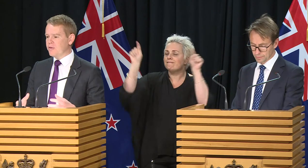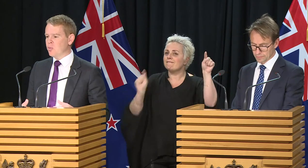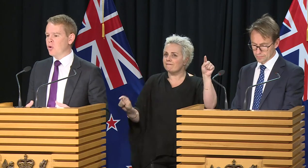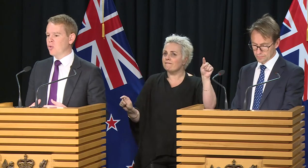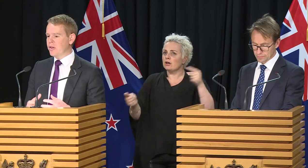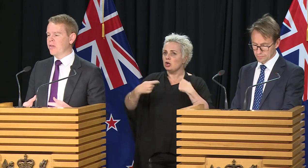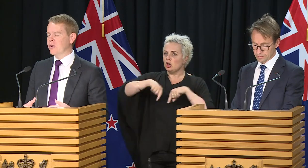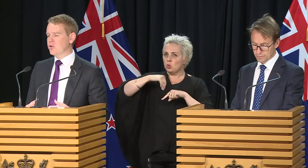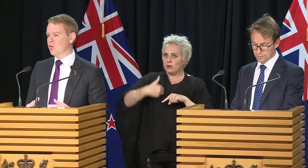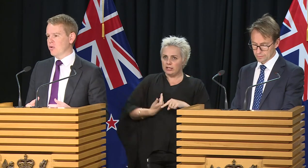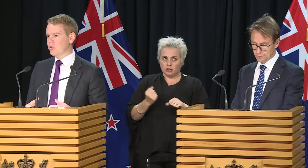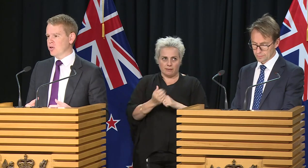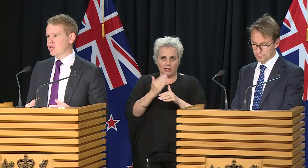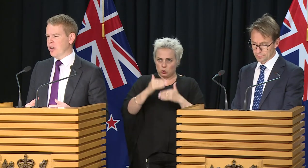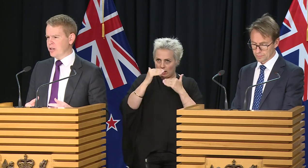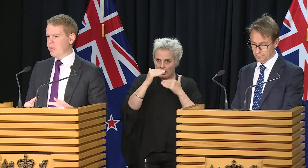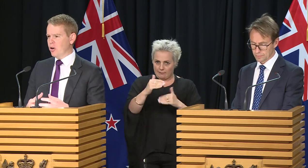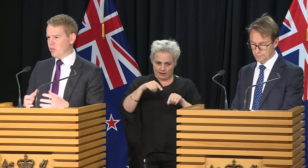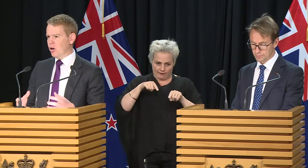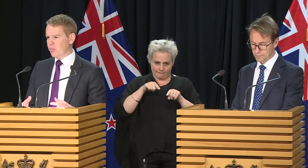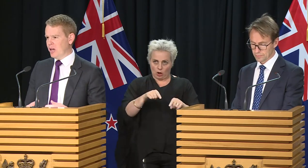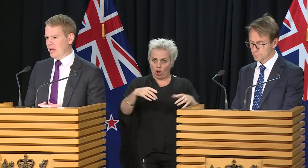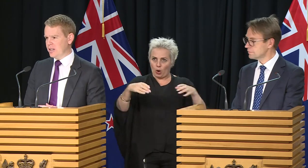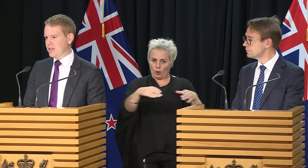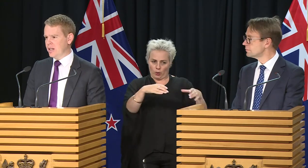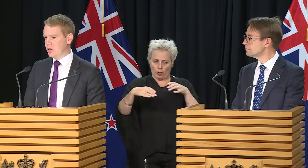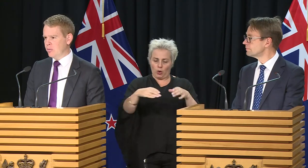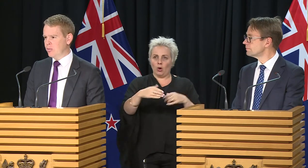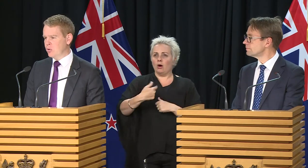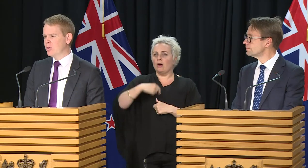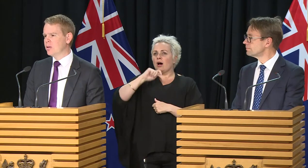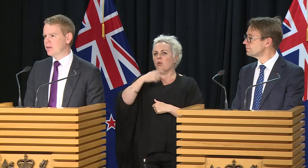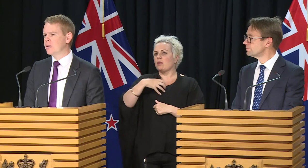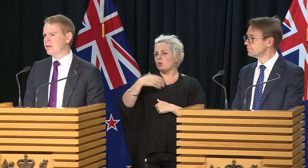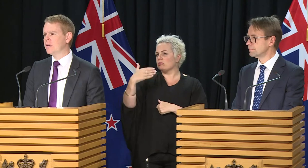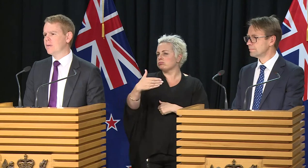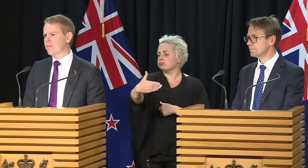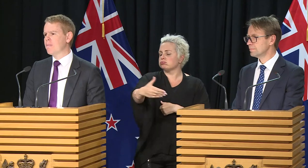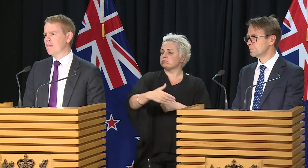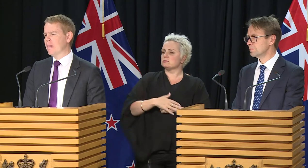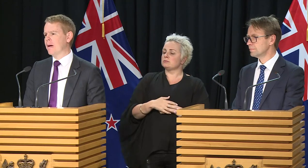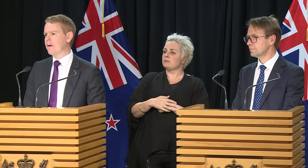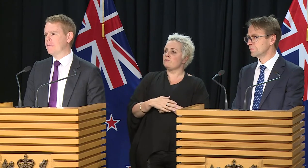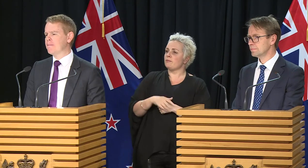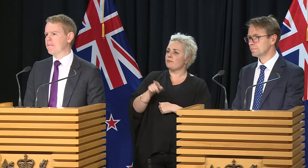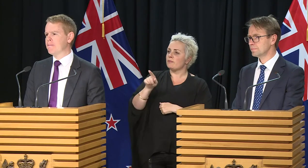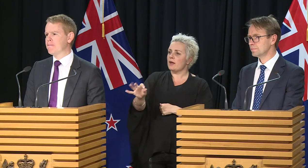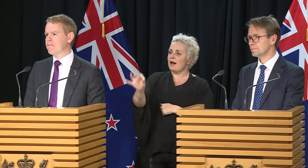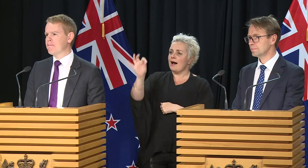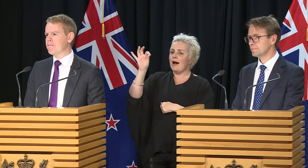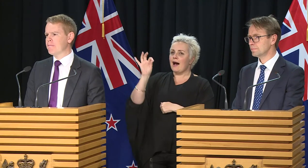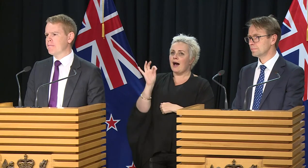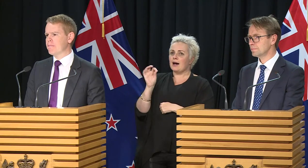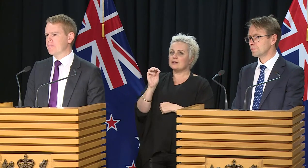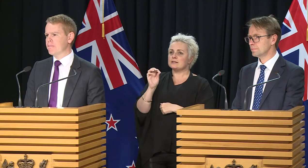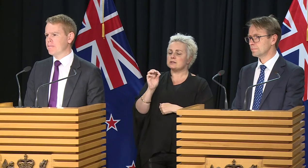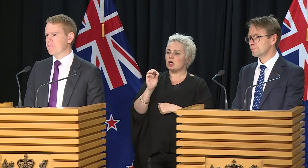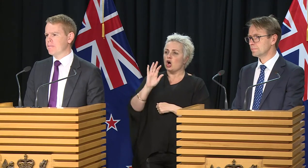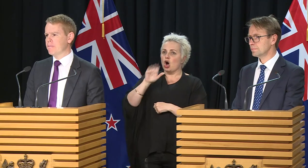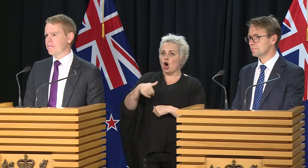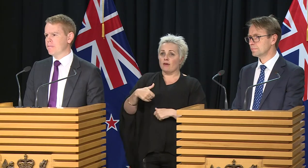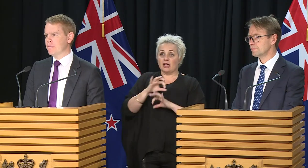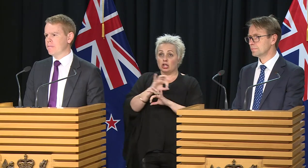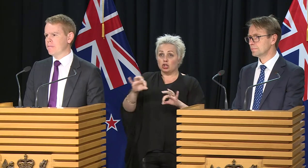we do have to work within those workforce constraints, but I'll be getting into that a little bit more. Is there any proactive asymptomatic testing of